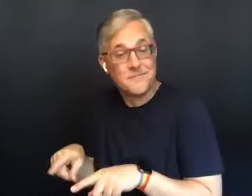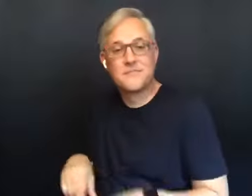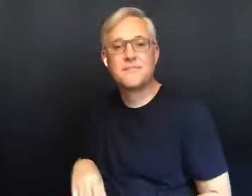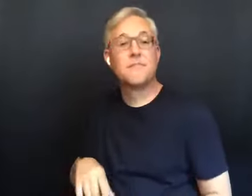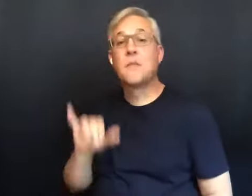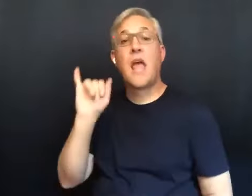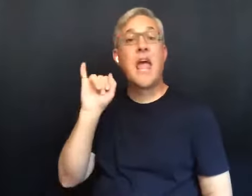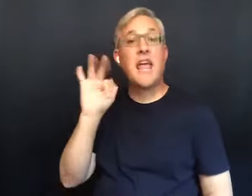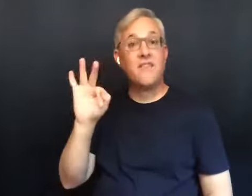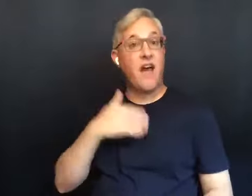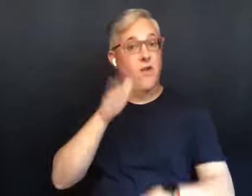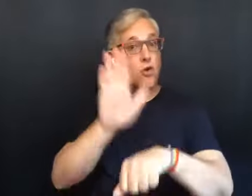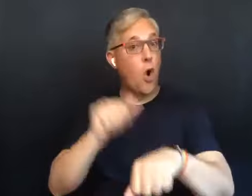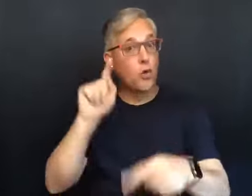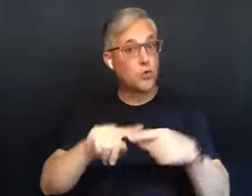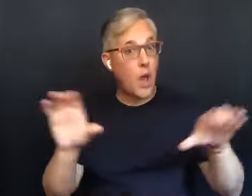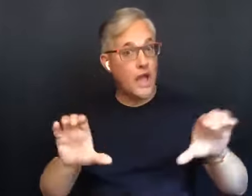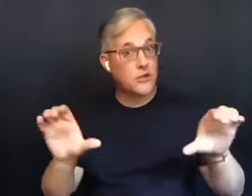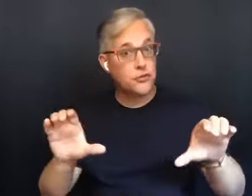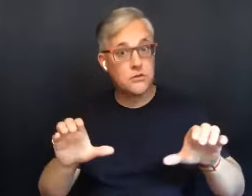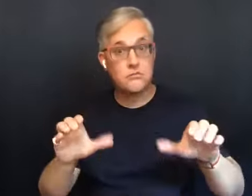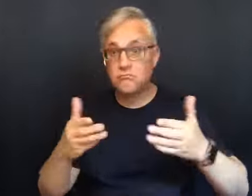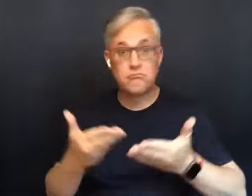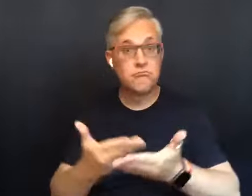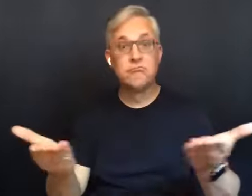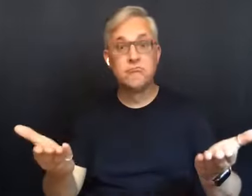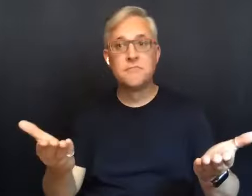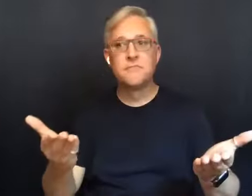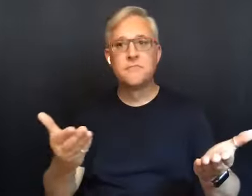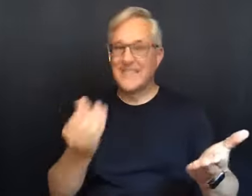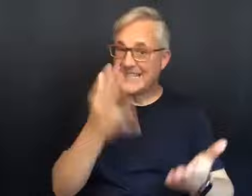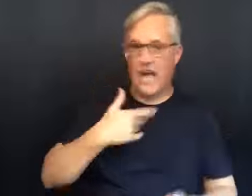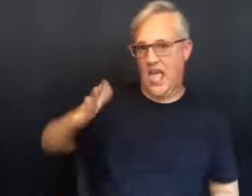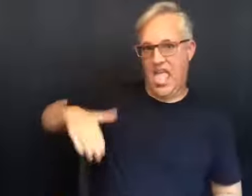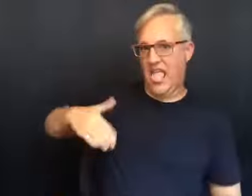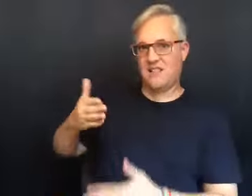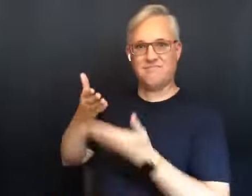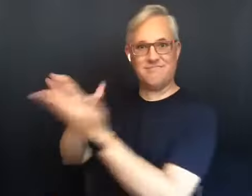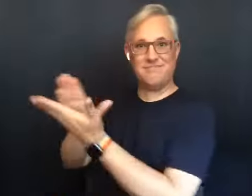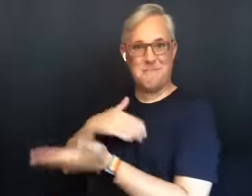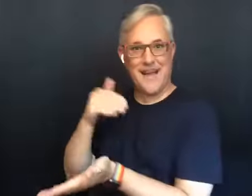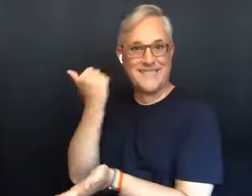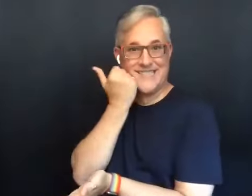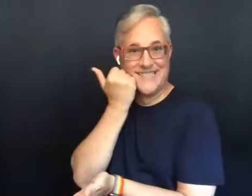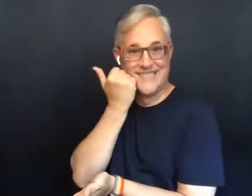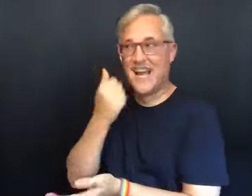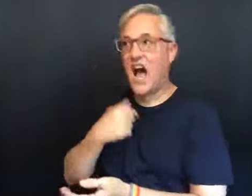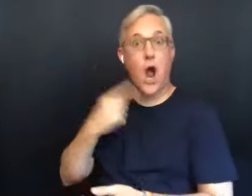go. And I'm going to start there and see what happens. And so if there's a call to action at all, I mean, that's